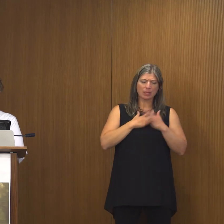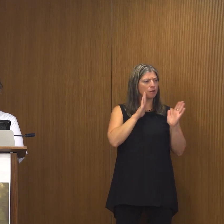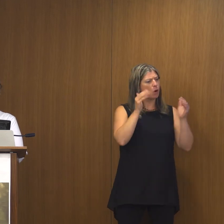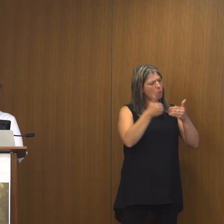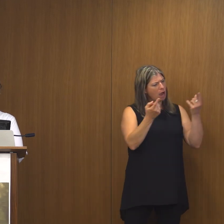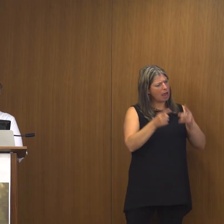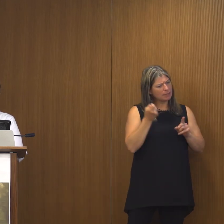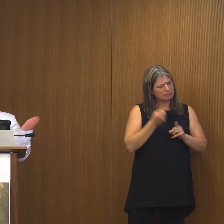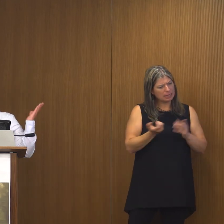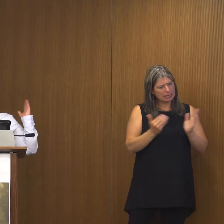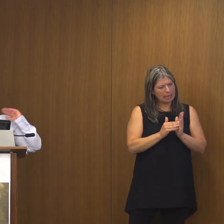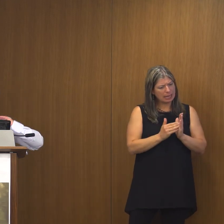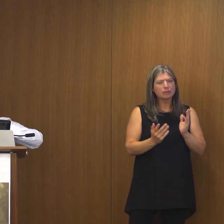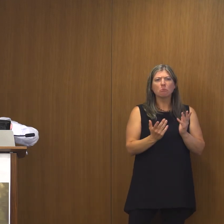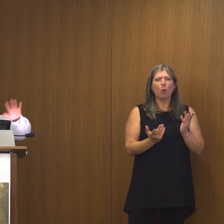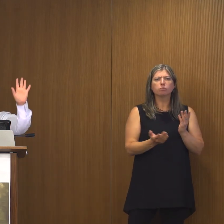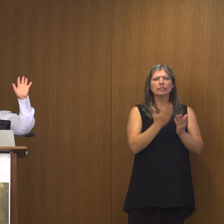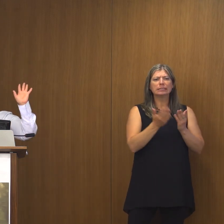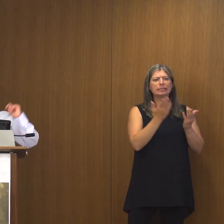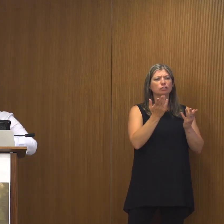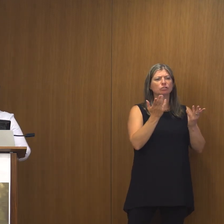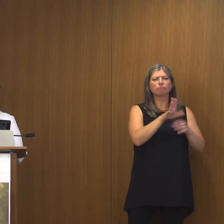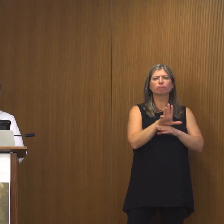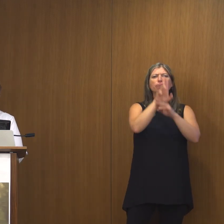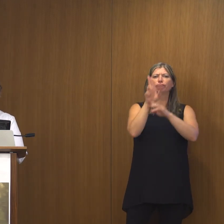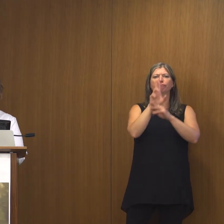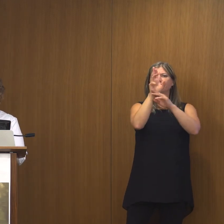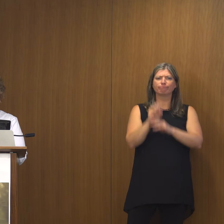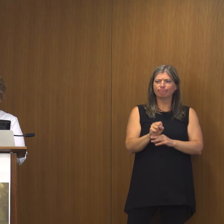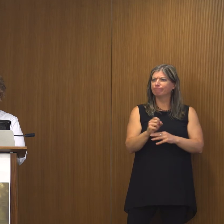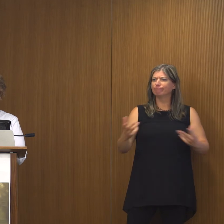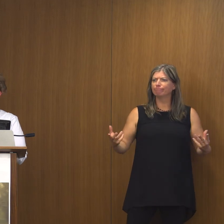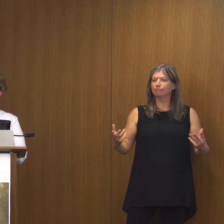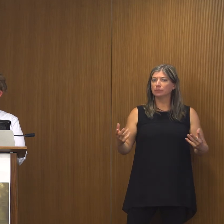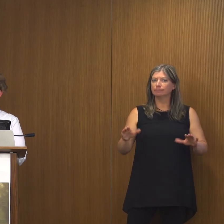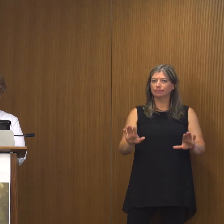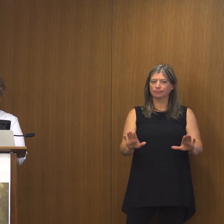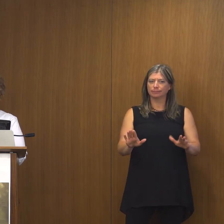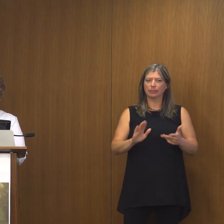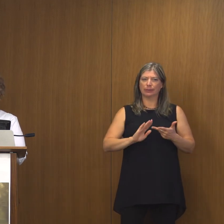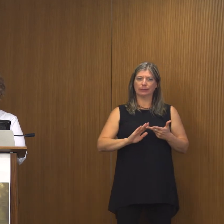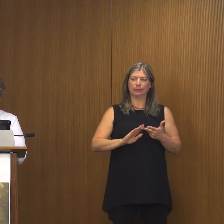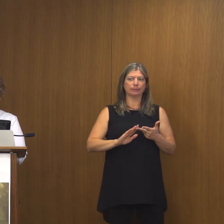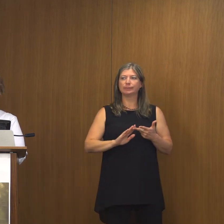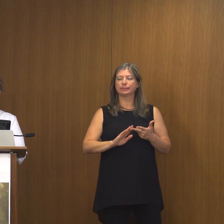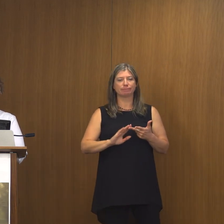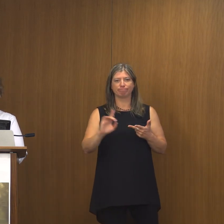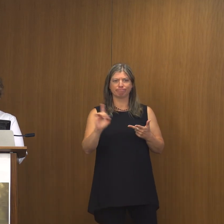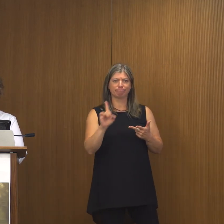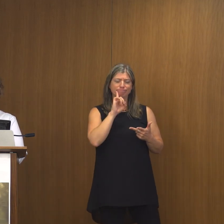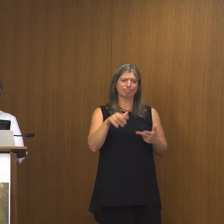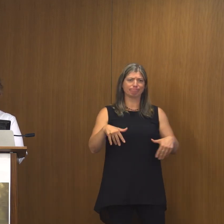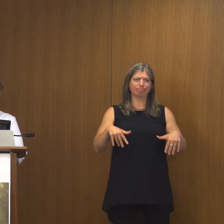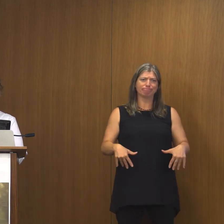happened again, it would be easier, just kind of slide right into our lifestyle. But that it was not. It was